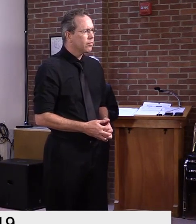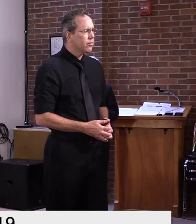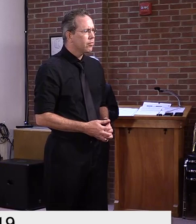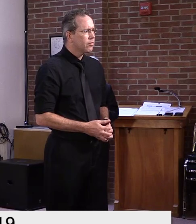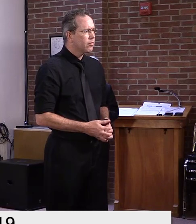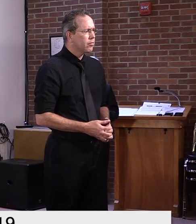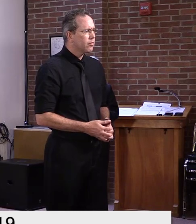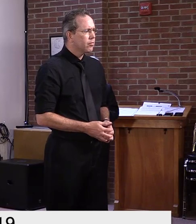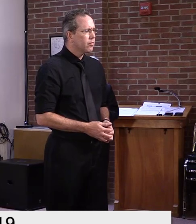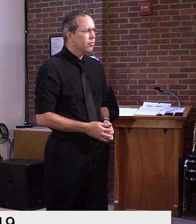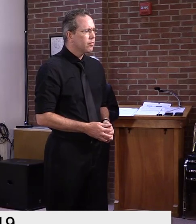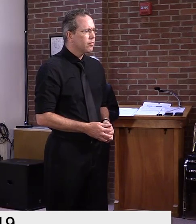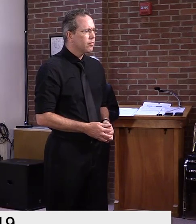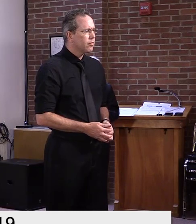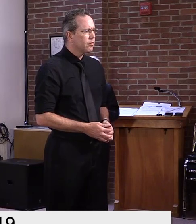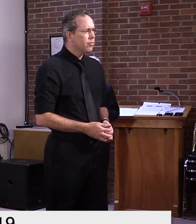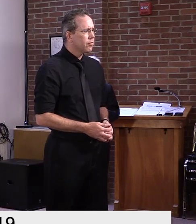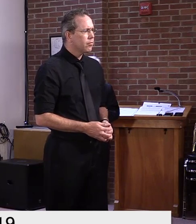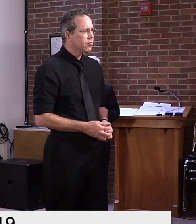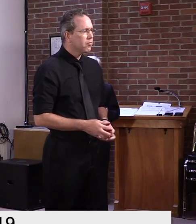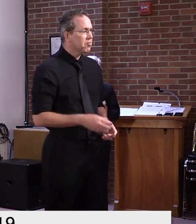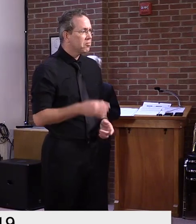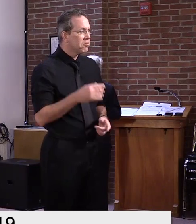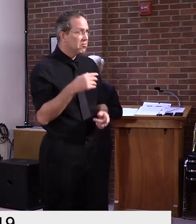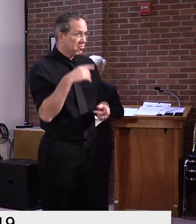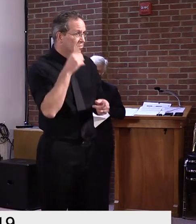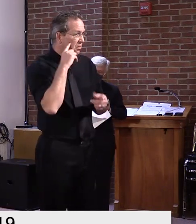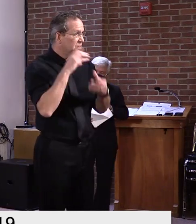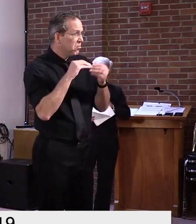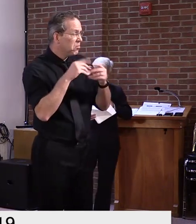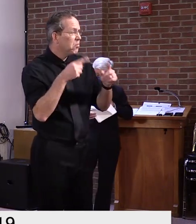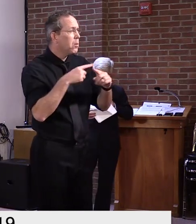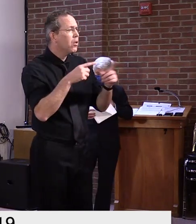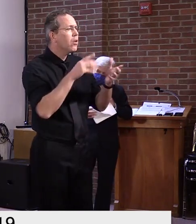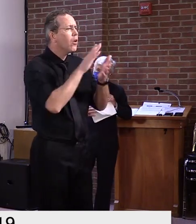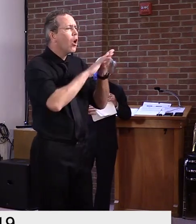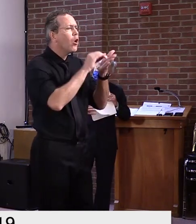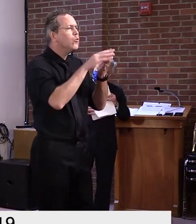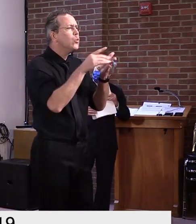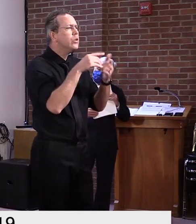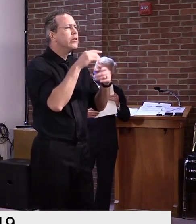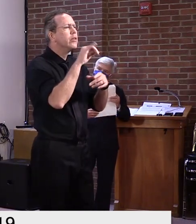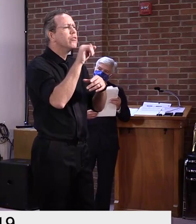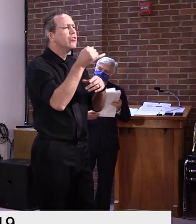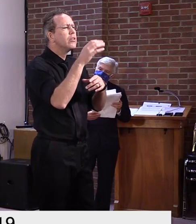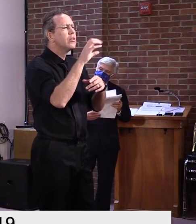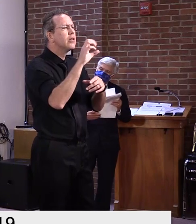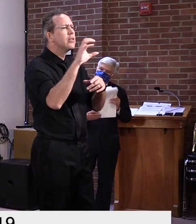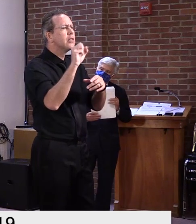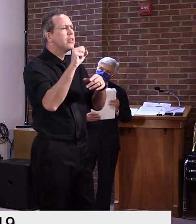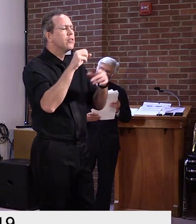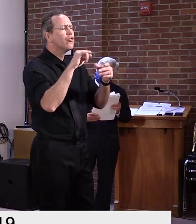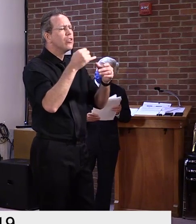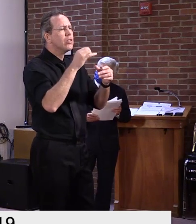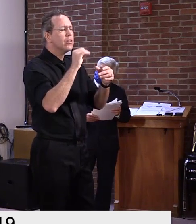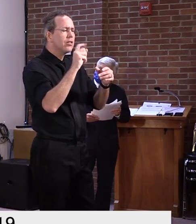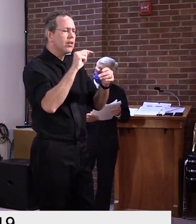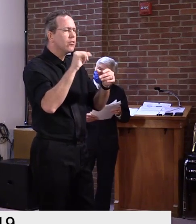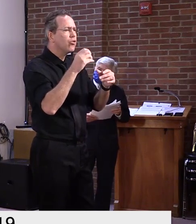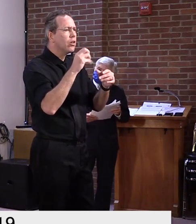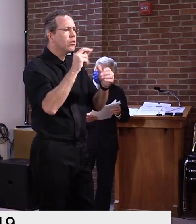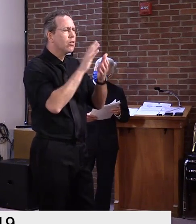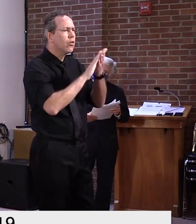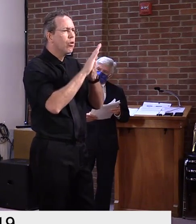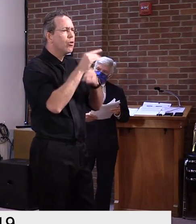as students not following quarantine or being punished for doing so? Yeah, I